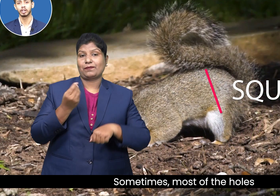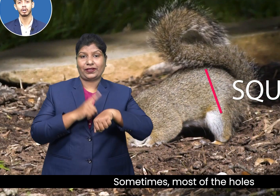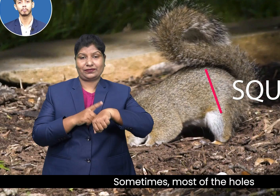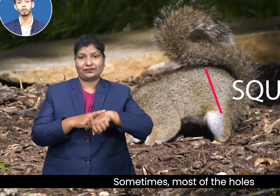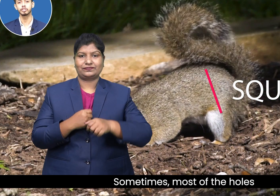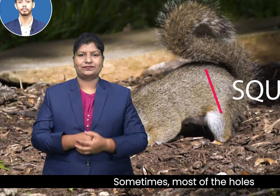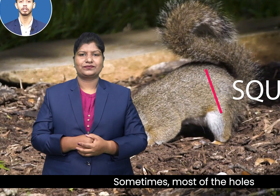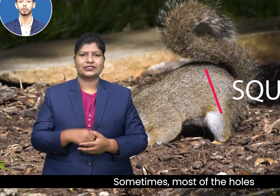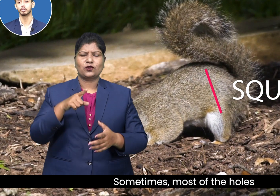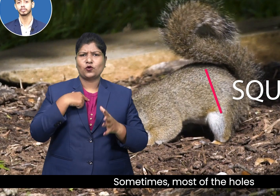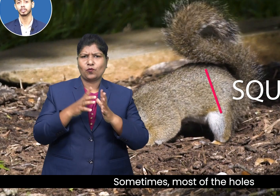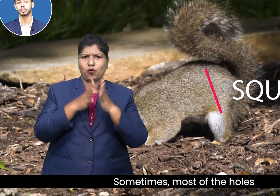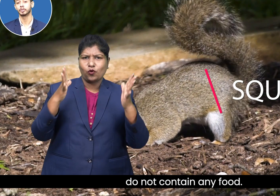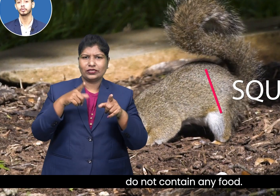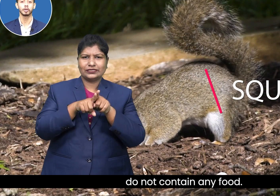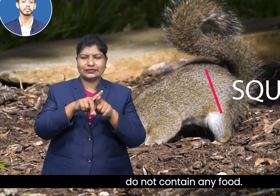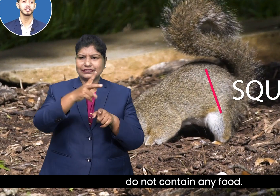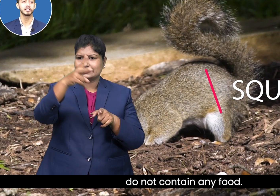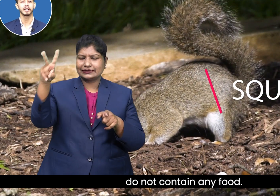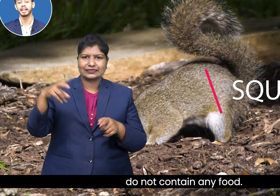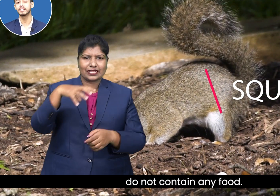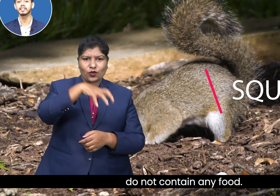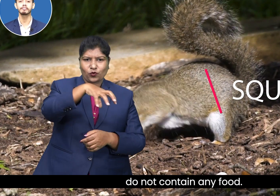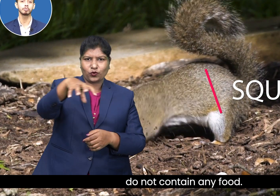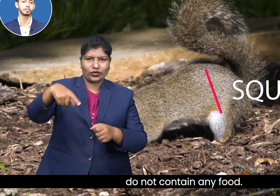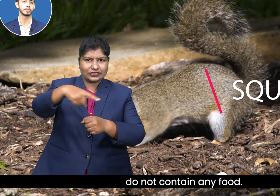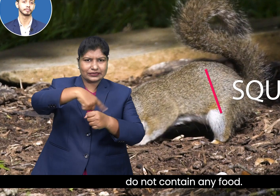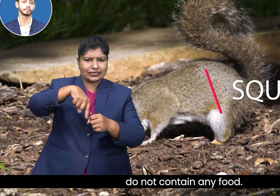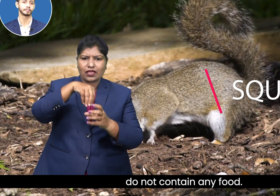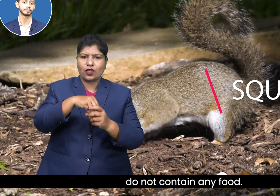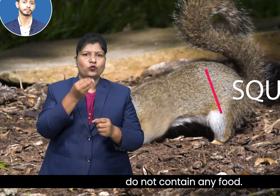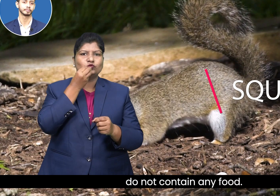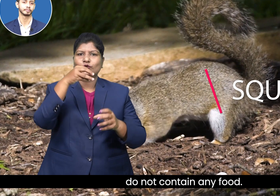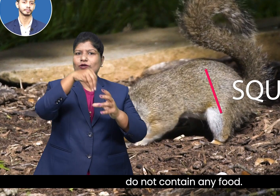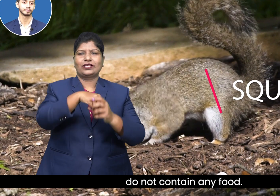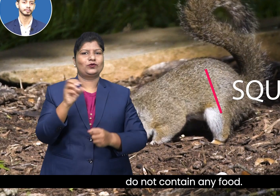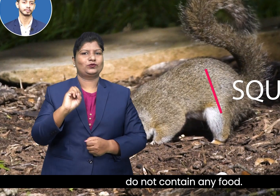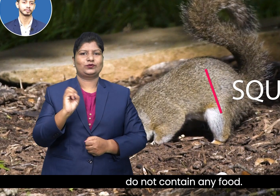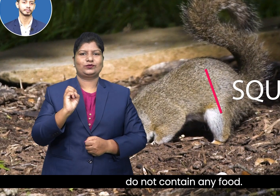Sometimes, most of the holes do not contain any food.